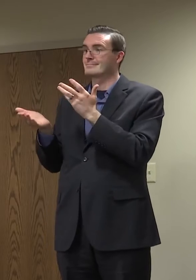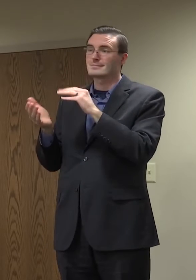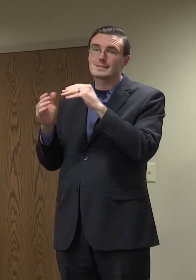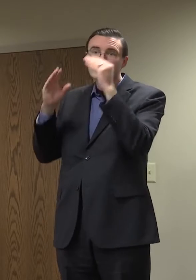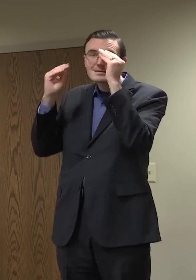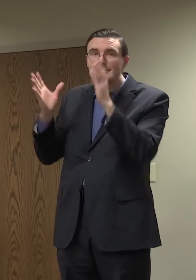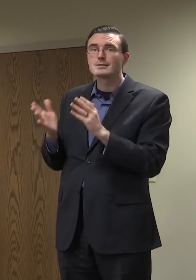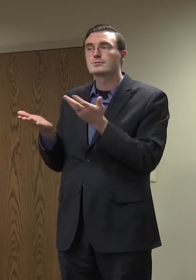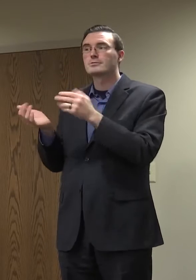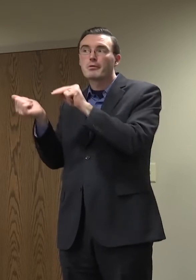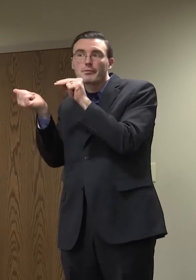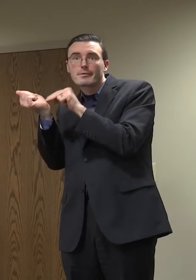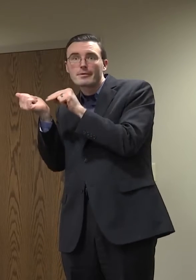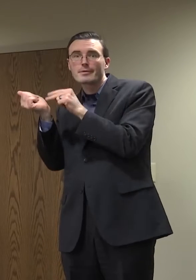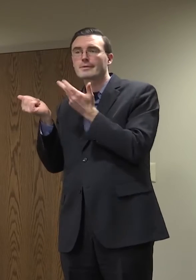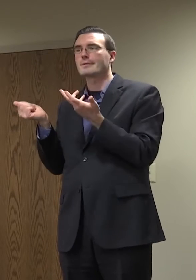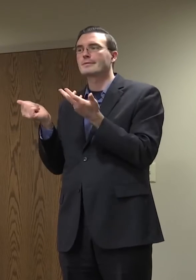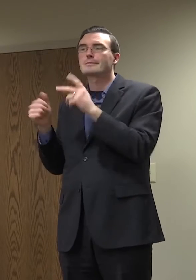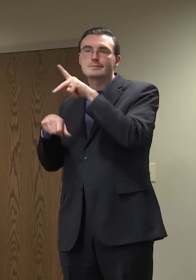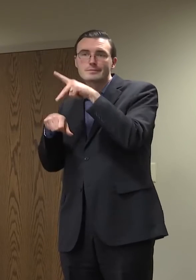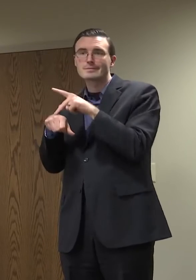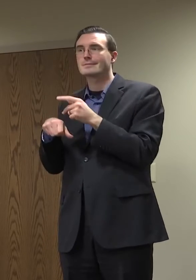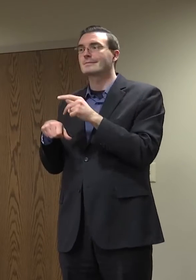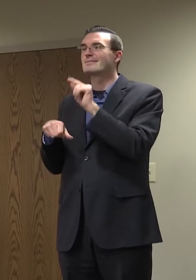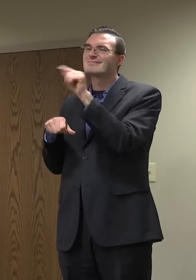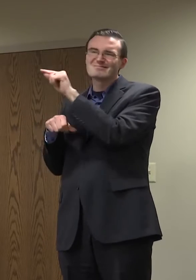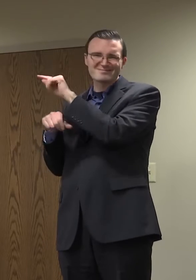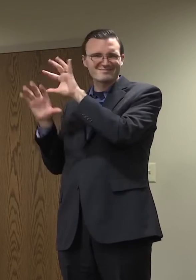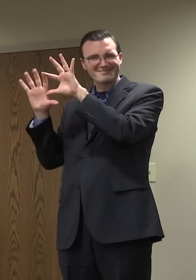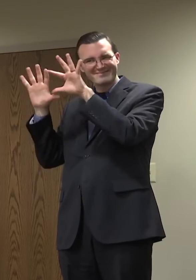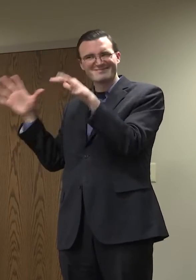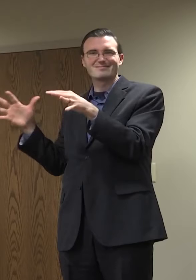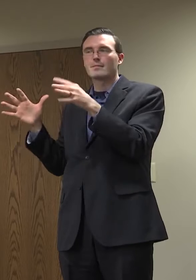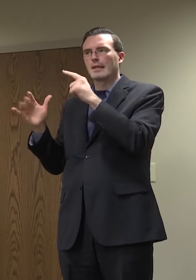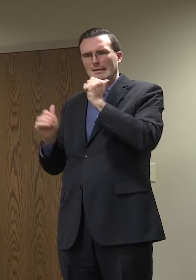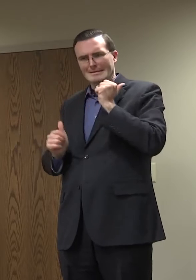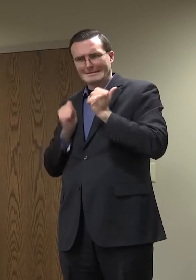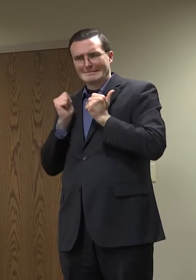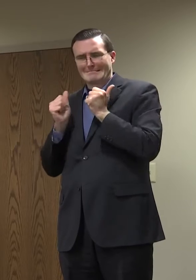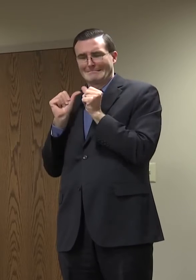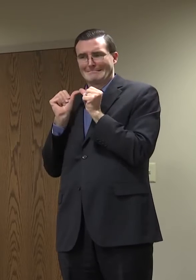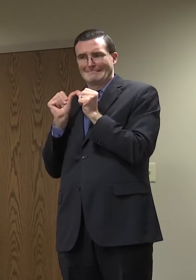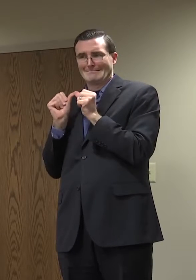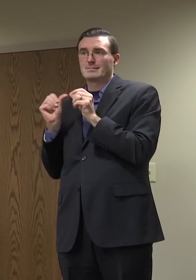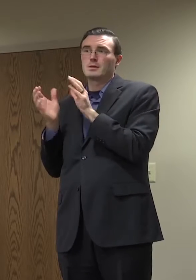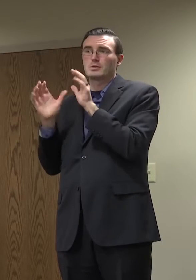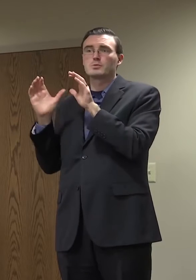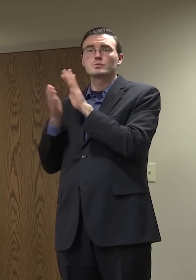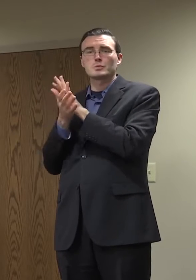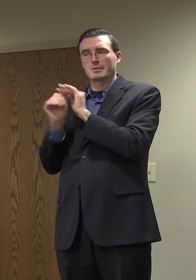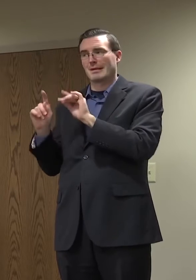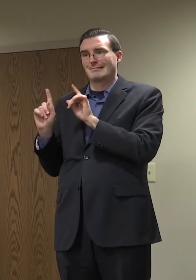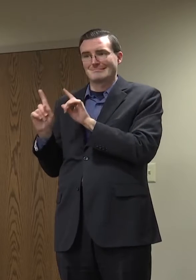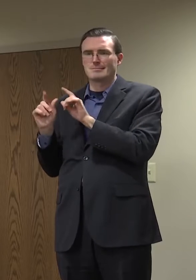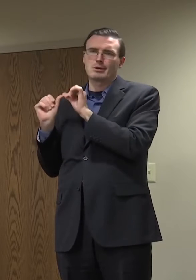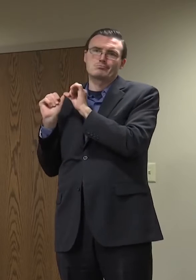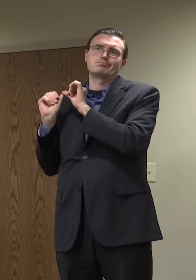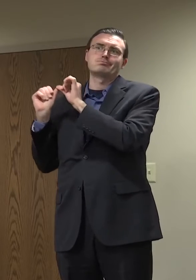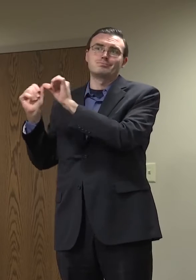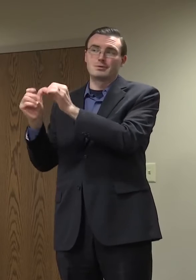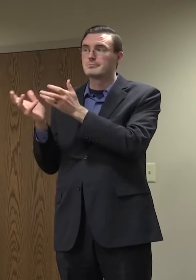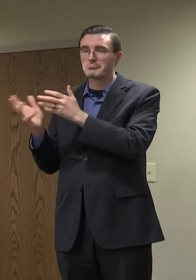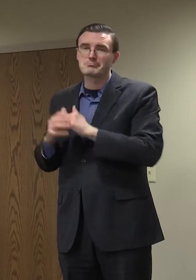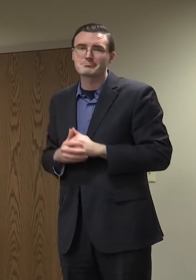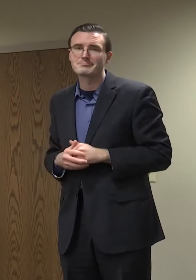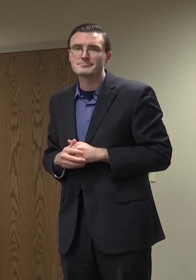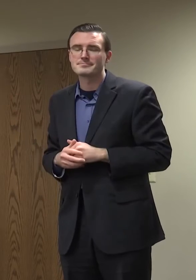to keep themselves in session through the end. And more entities are signing up to participate and provide